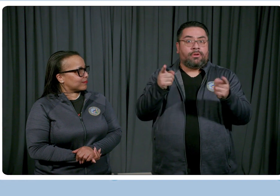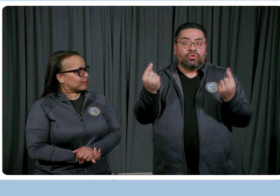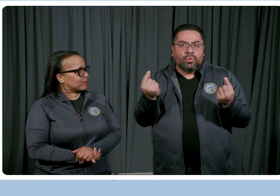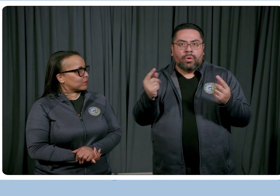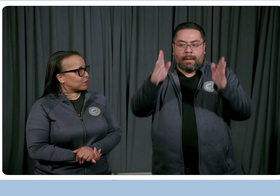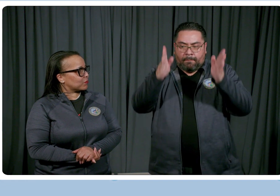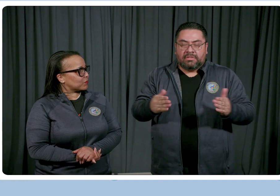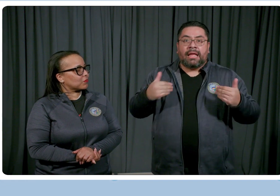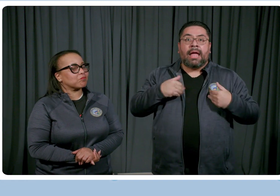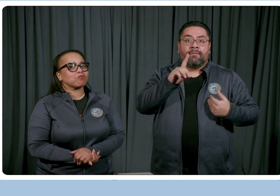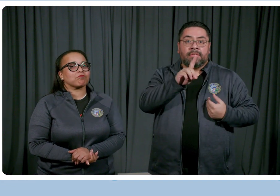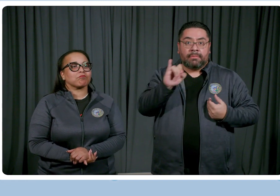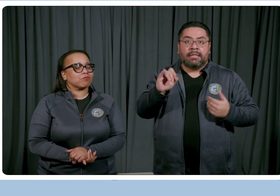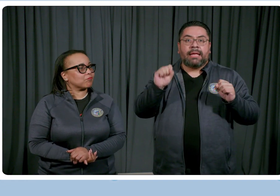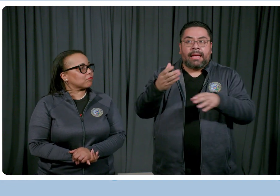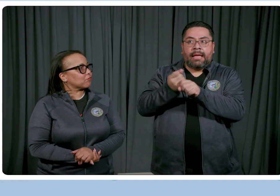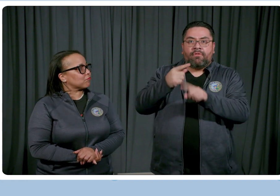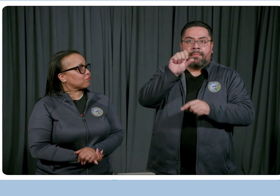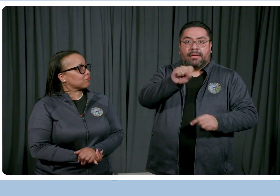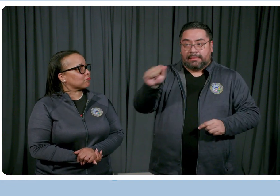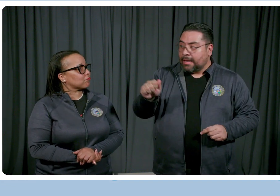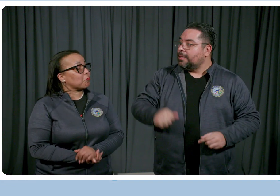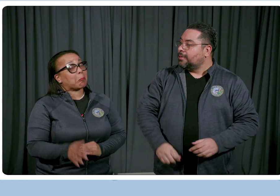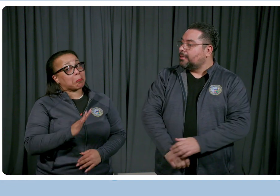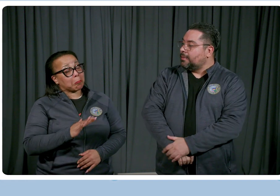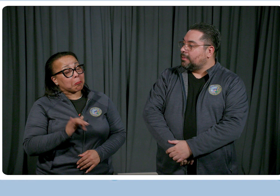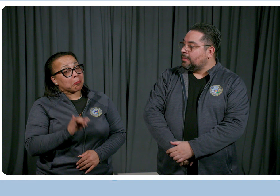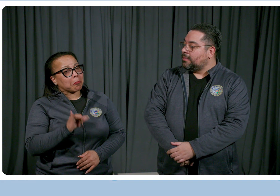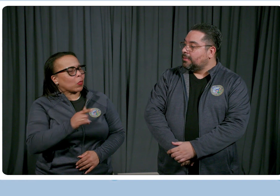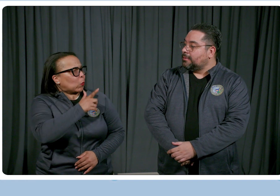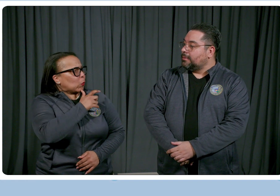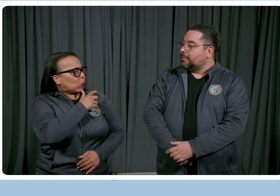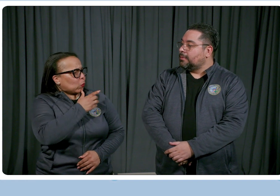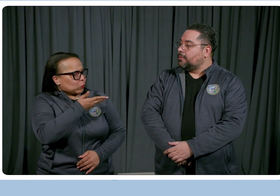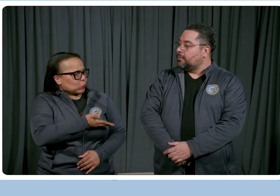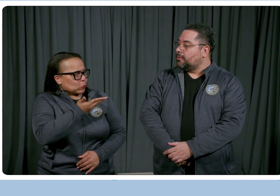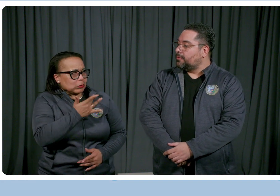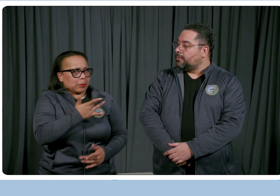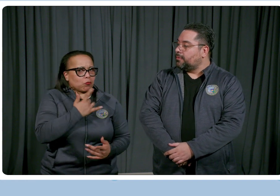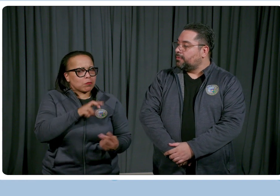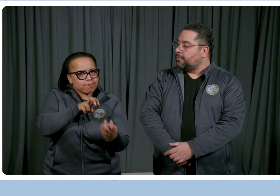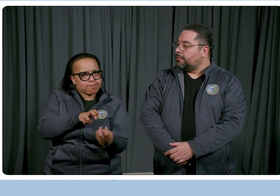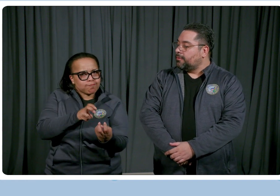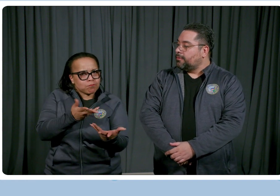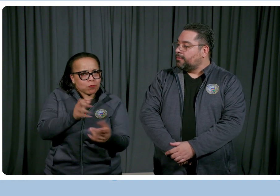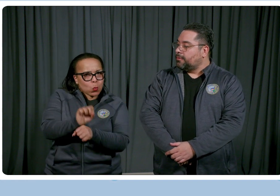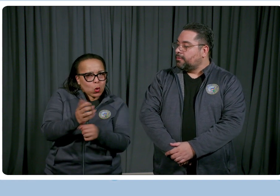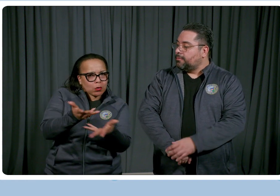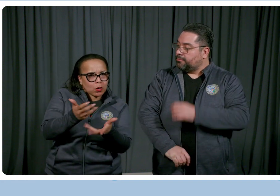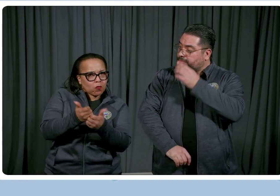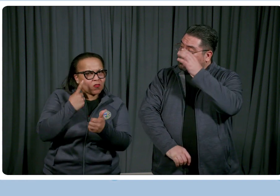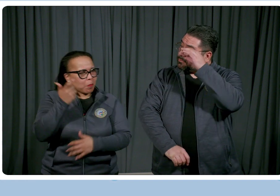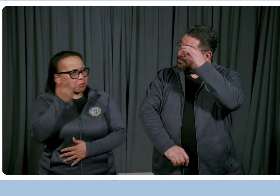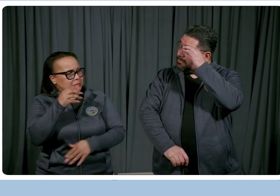individual with disabilities can get from Social Security. That's great. And who usually do you sit with or work with